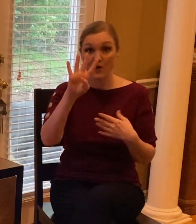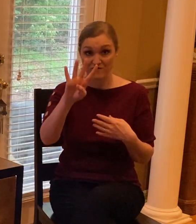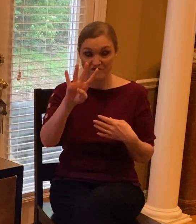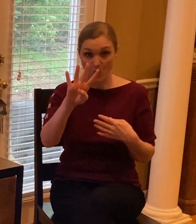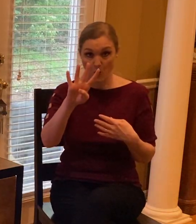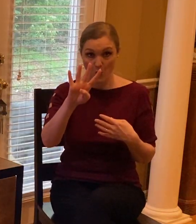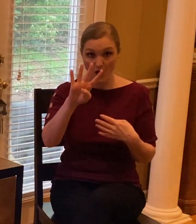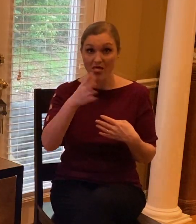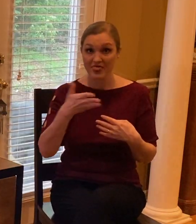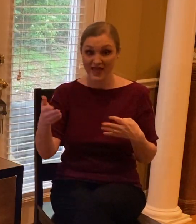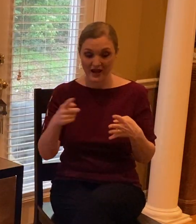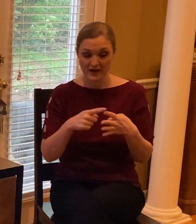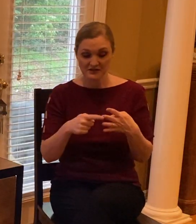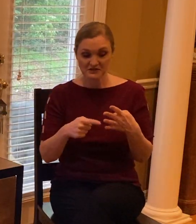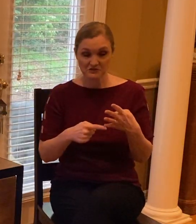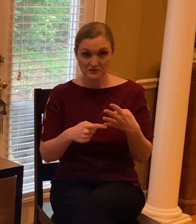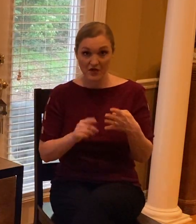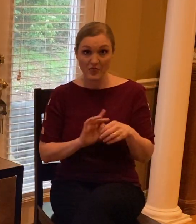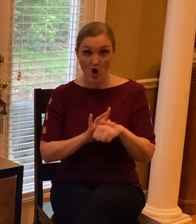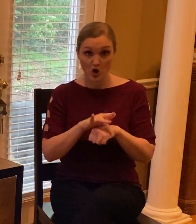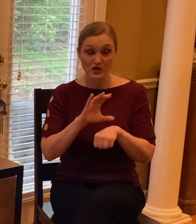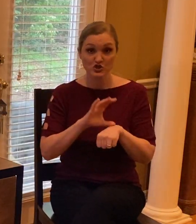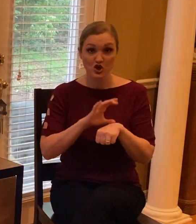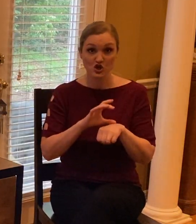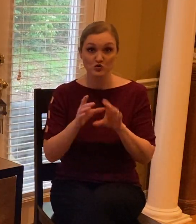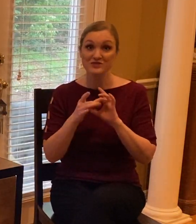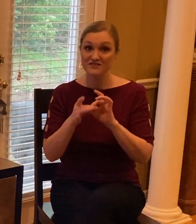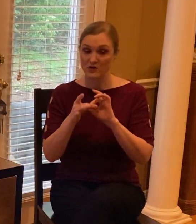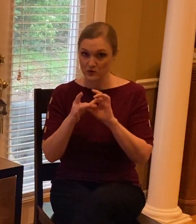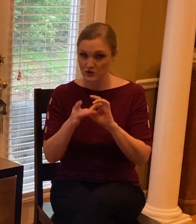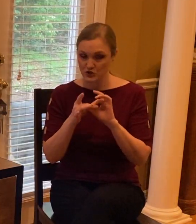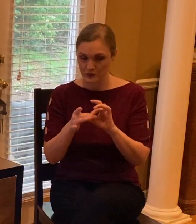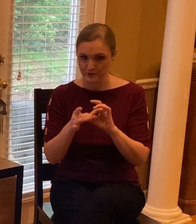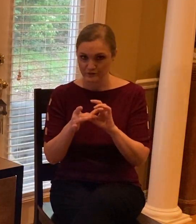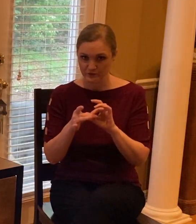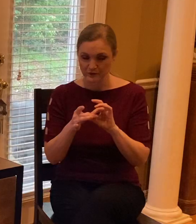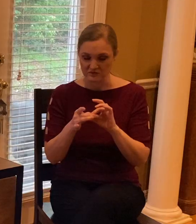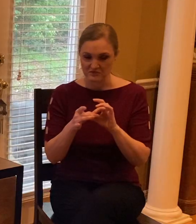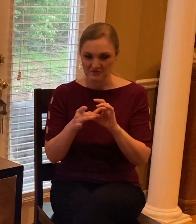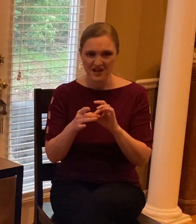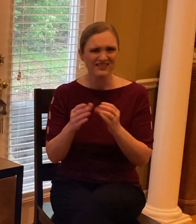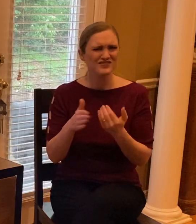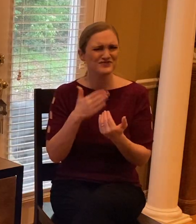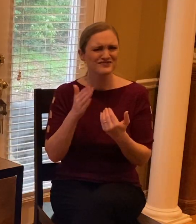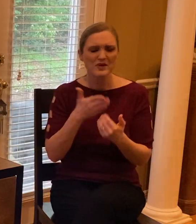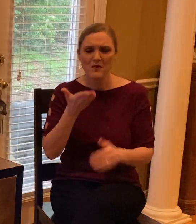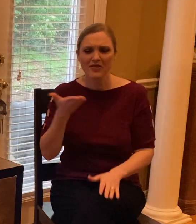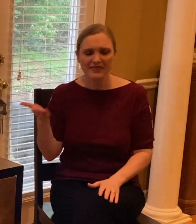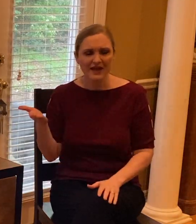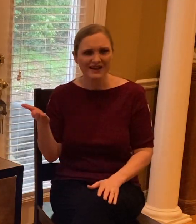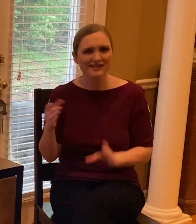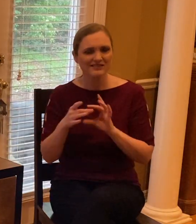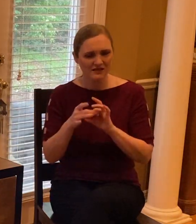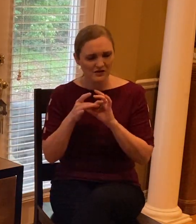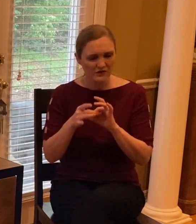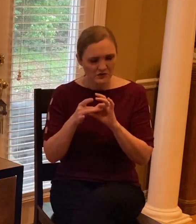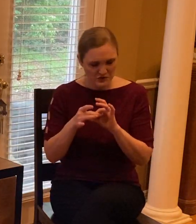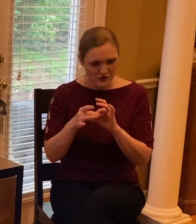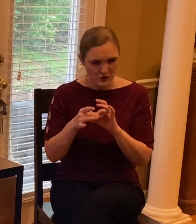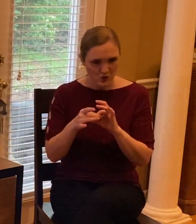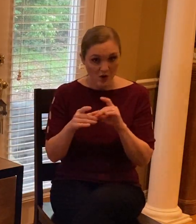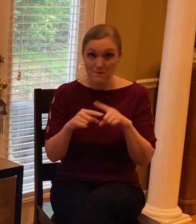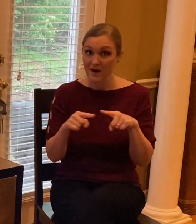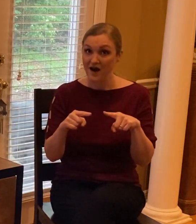four things that the early church was devoted to. And these are simple things that they were devoted to, but